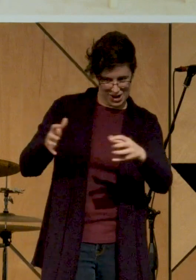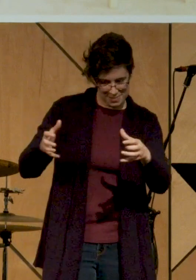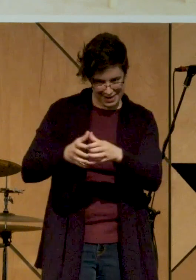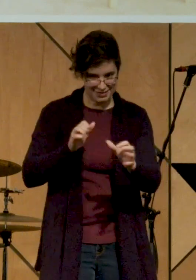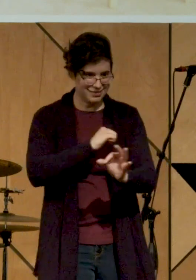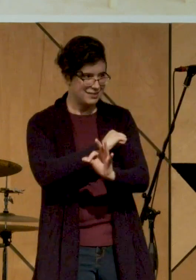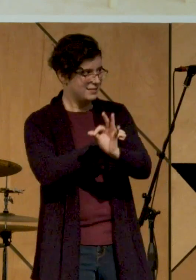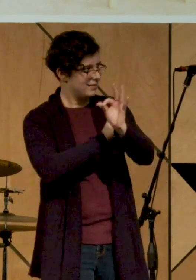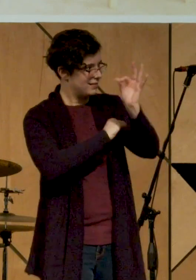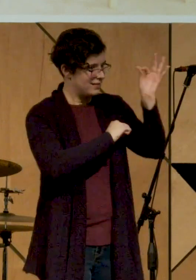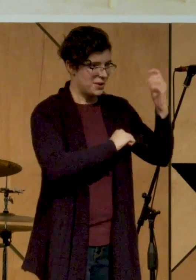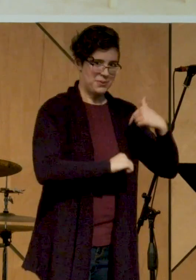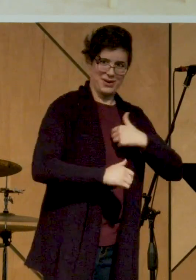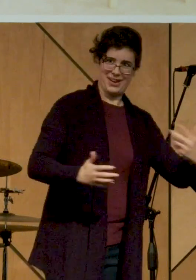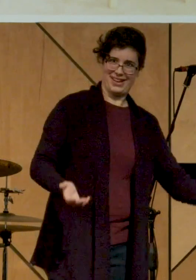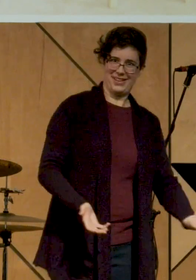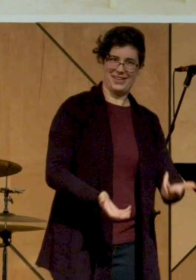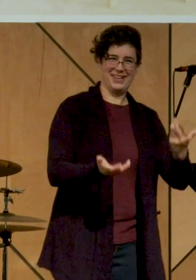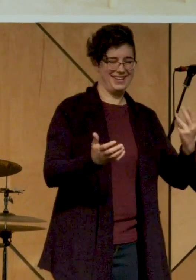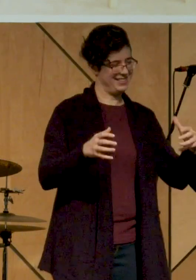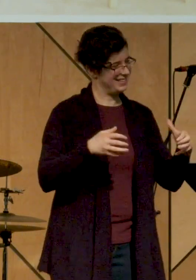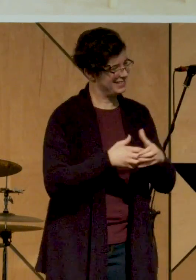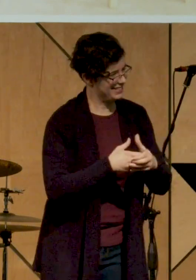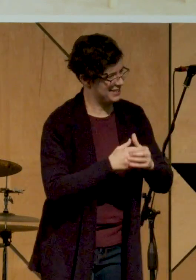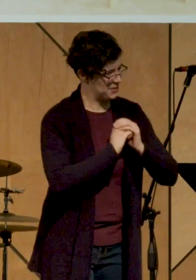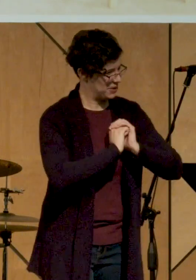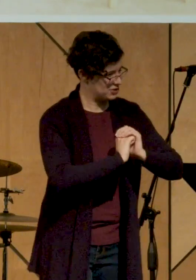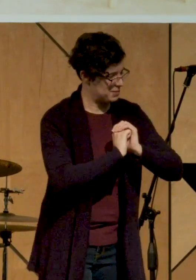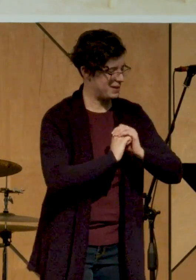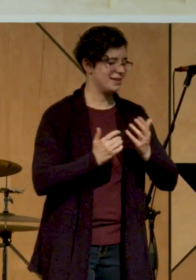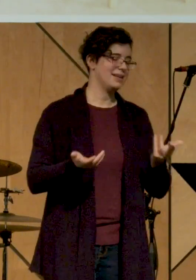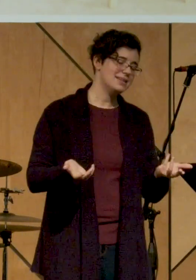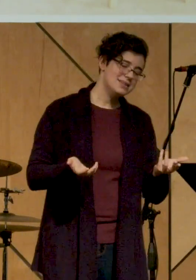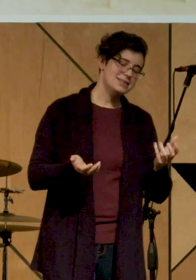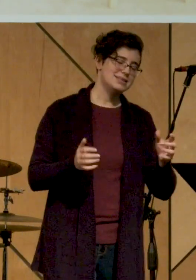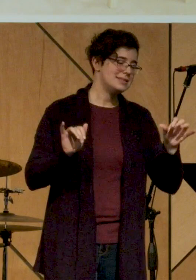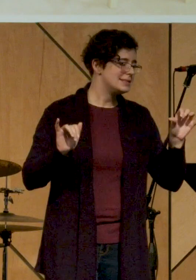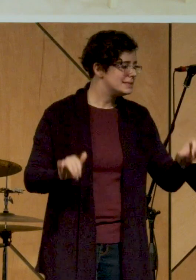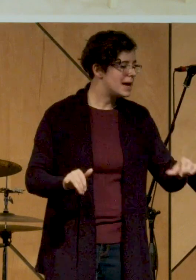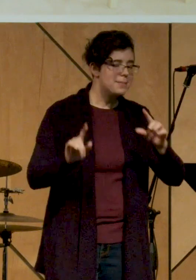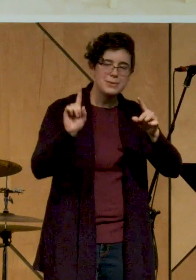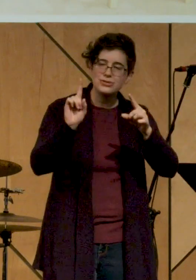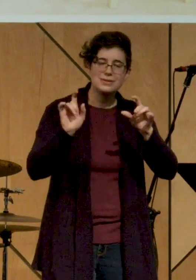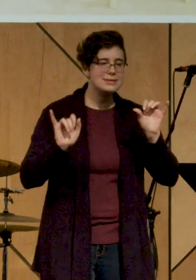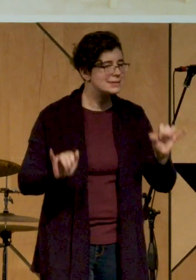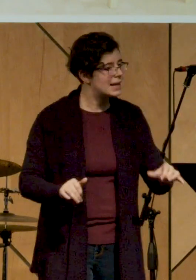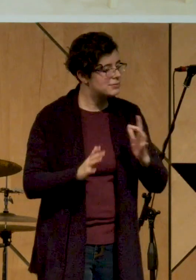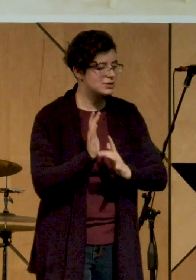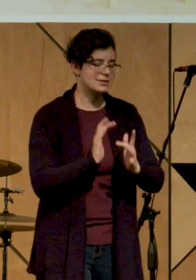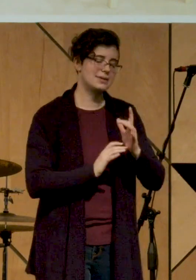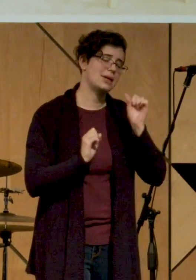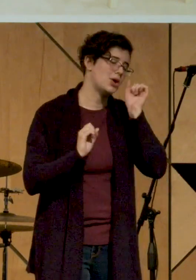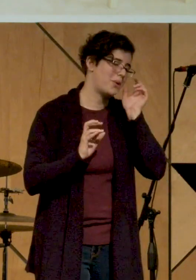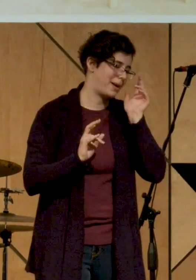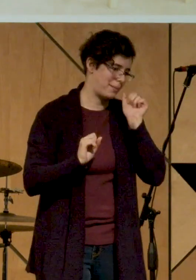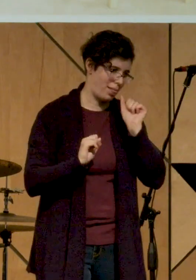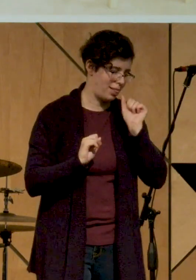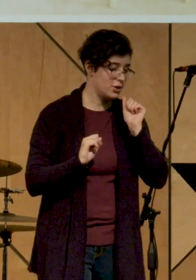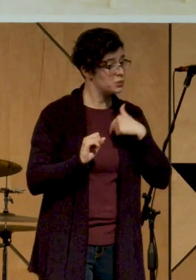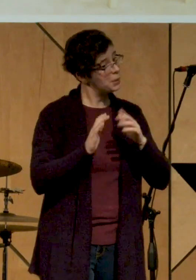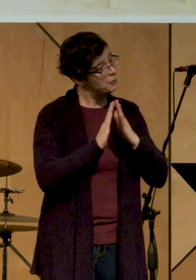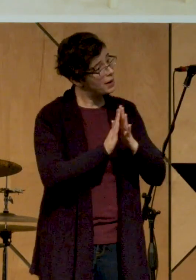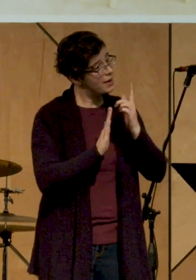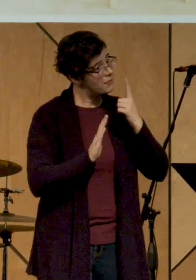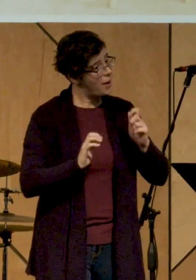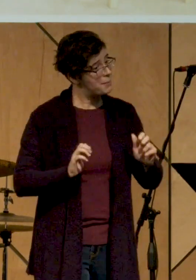cool. They started 8 hours ago. We're going today. We're on the same mission for the same Jesus. This is incredible. And so now we're praying for